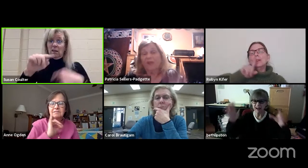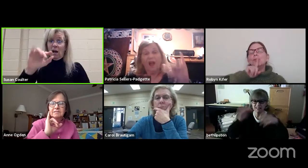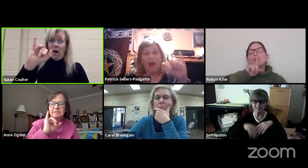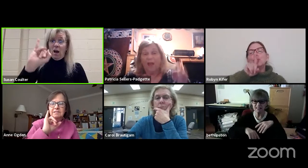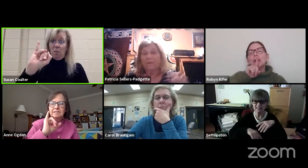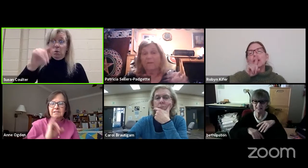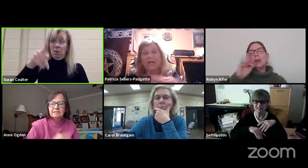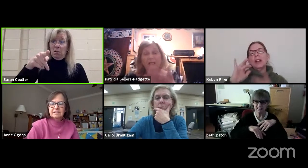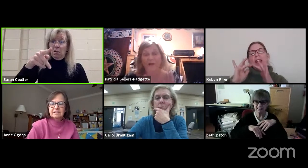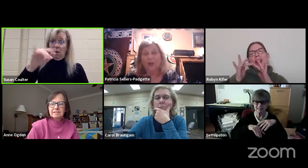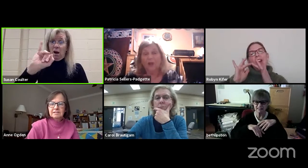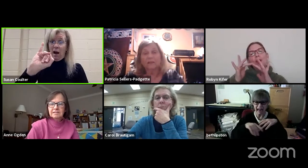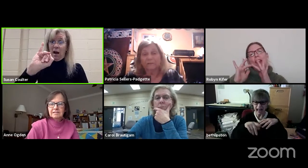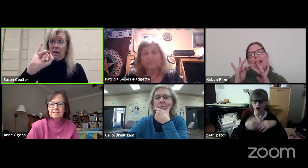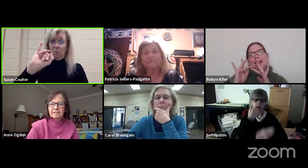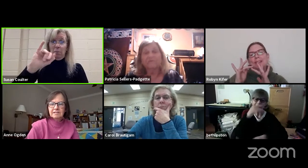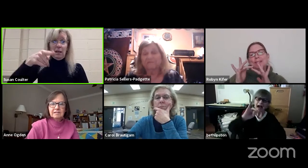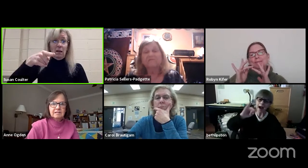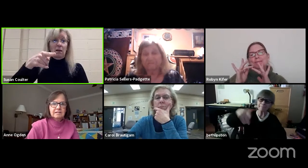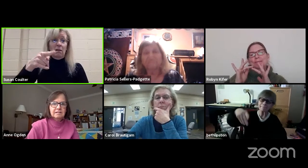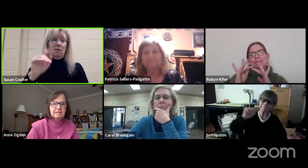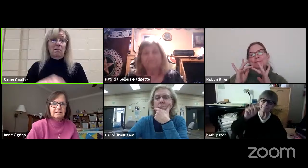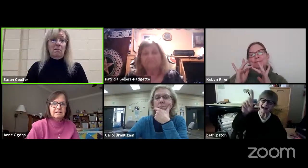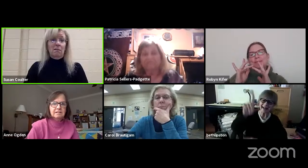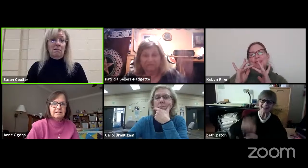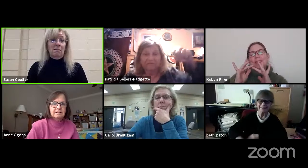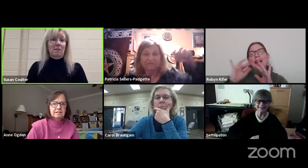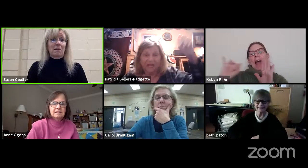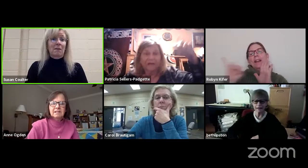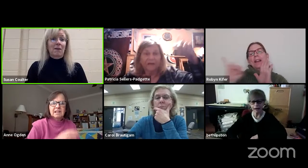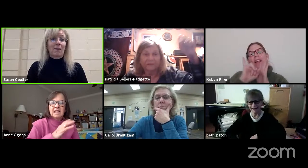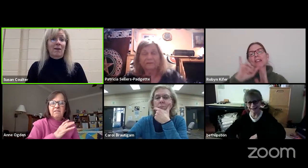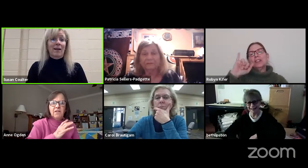Can sign IP?